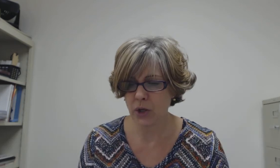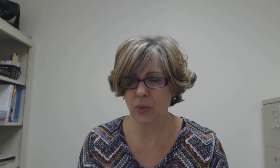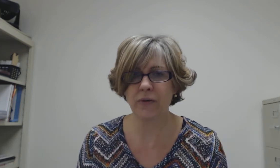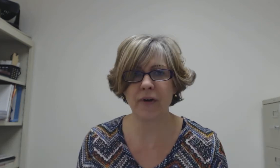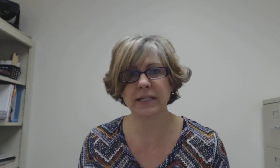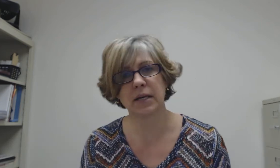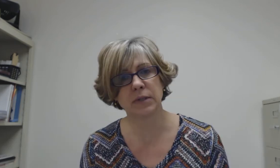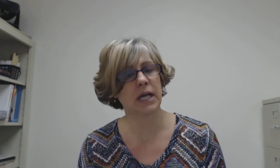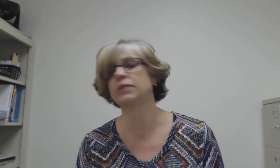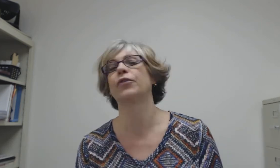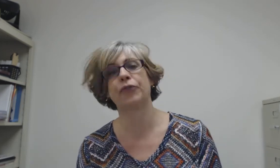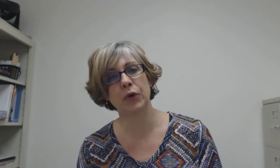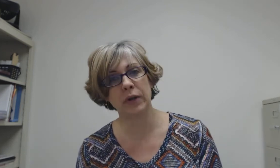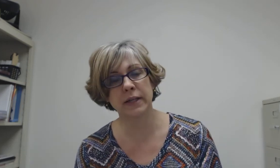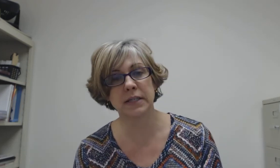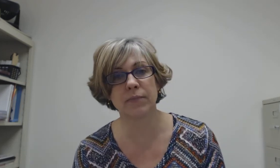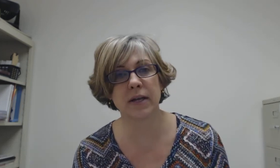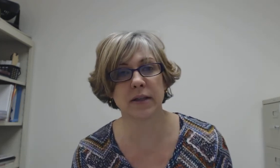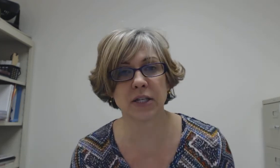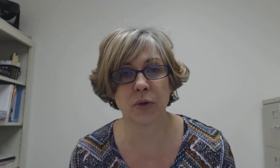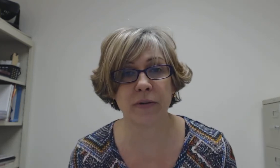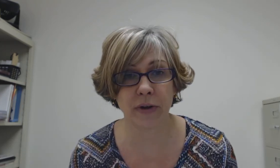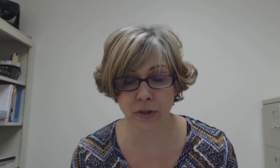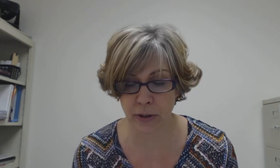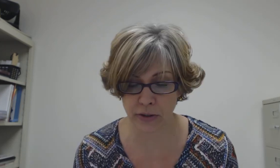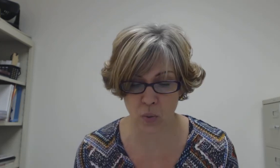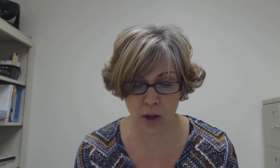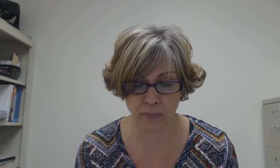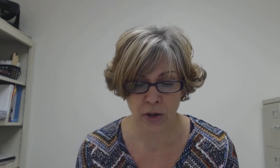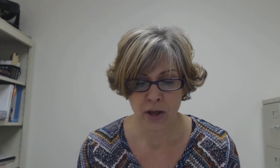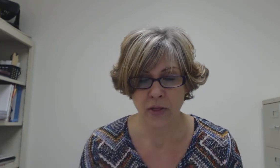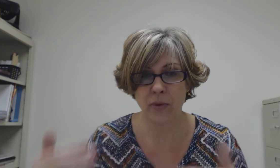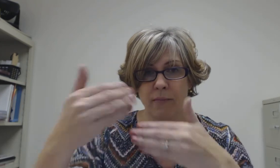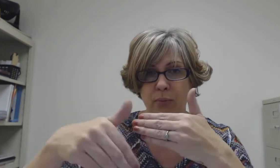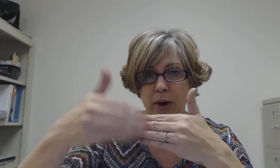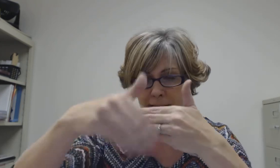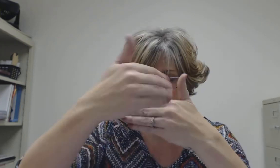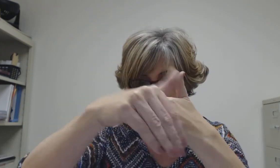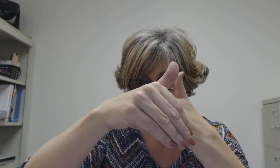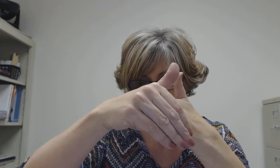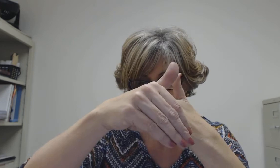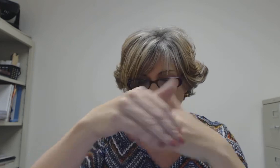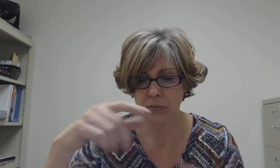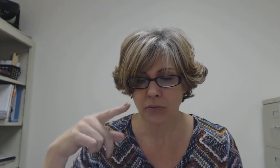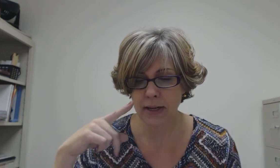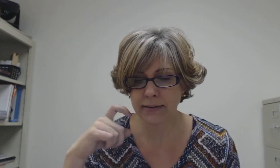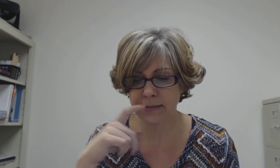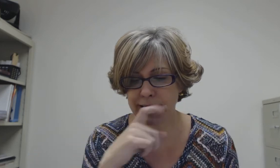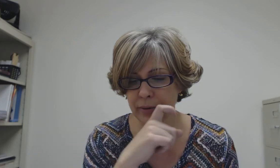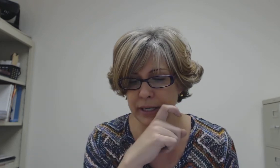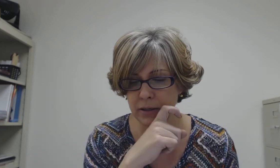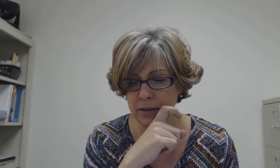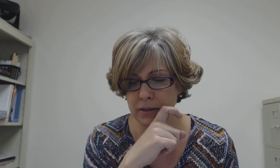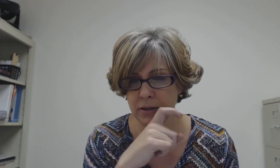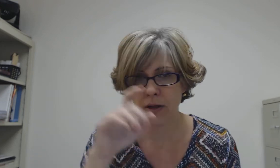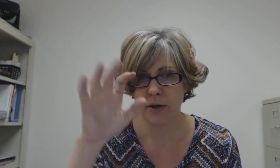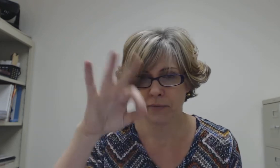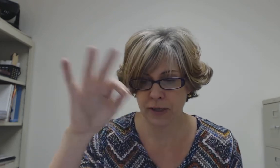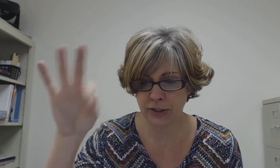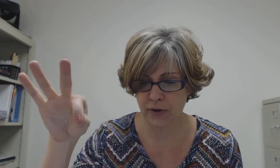will find some signs for food and then some things will be fingerspelled as well. Then we have bread, cereal, French